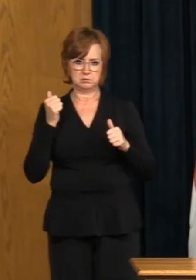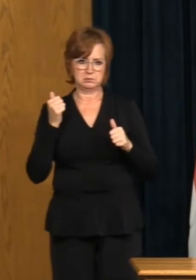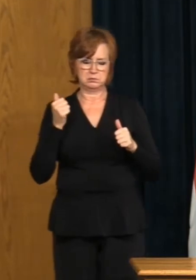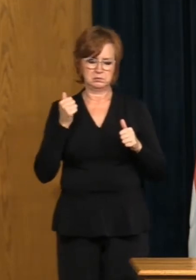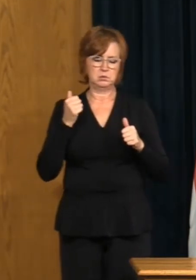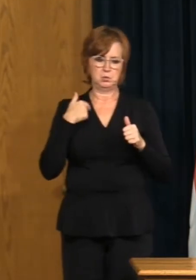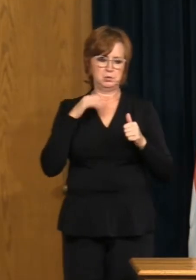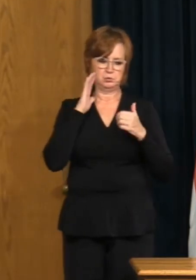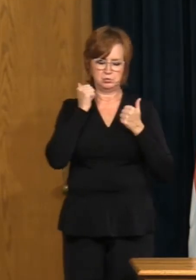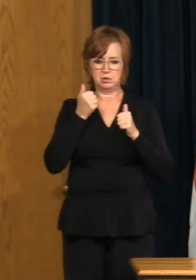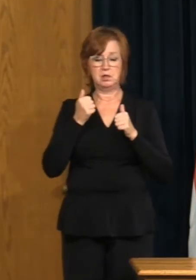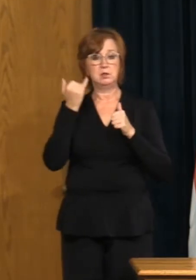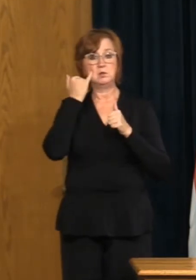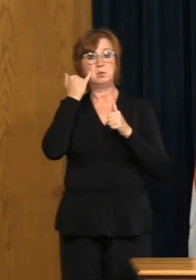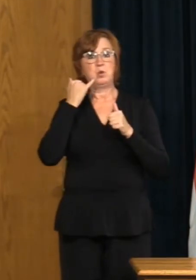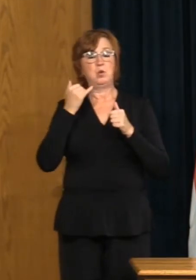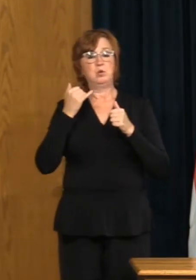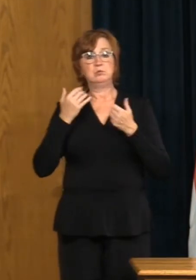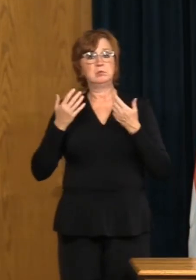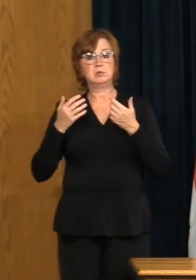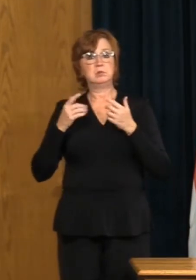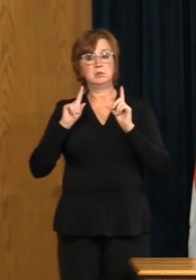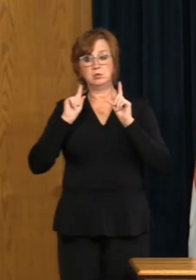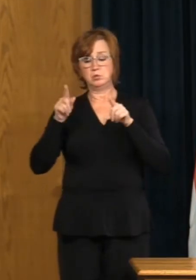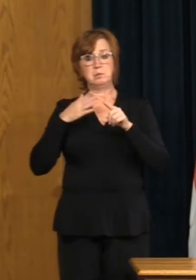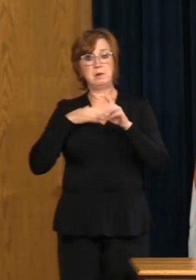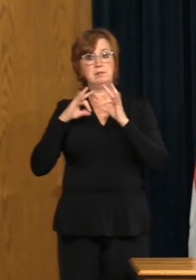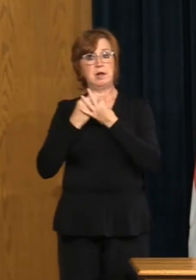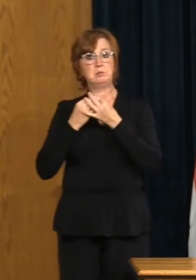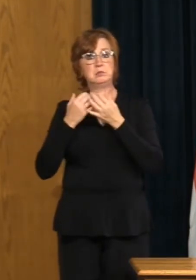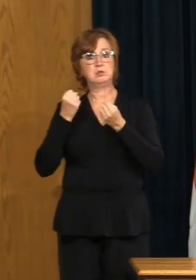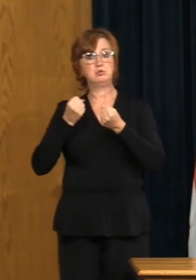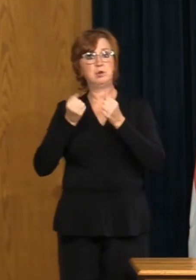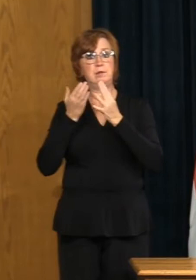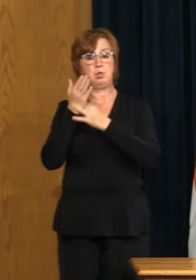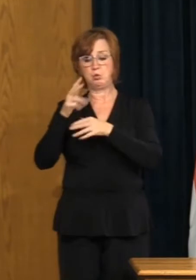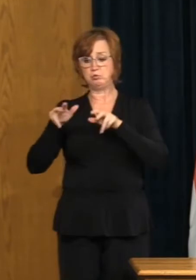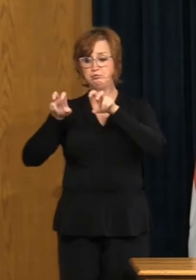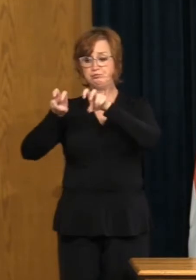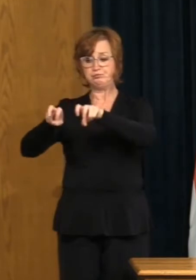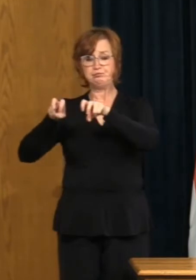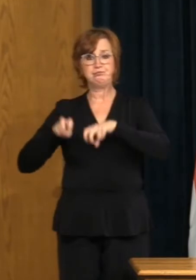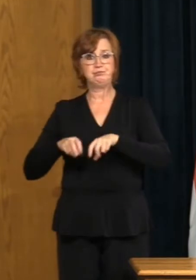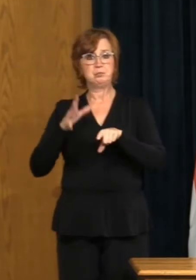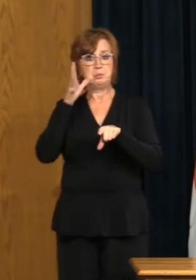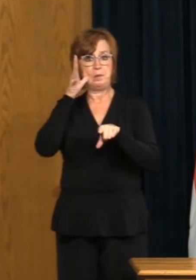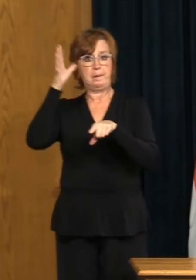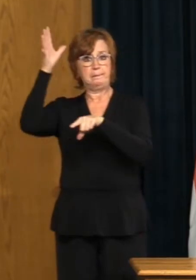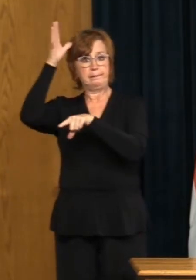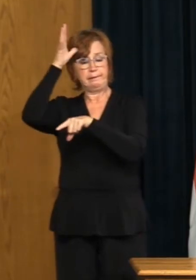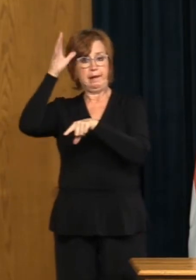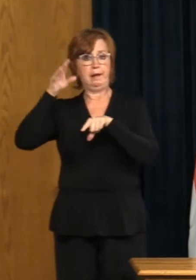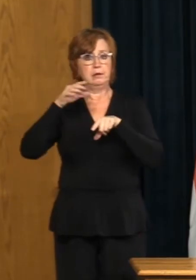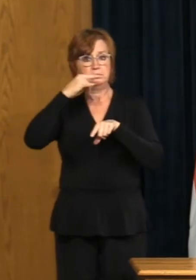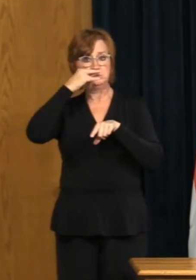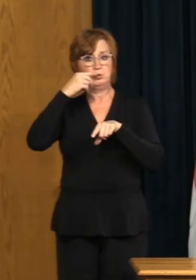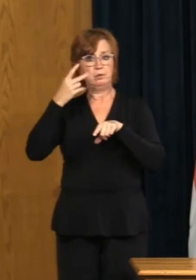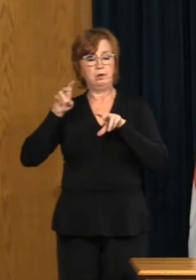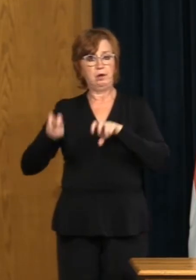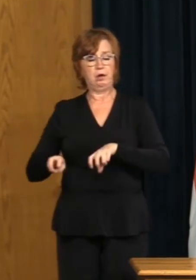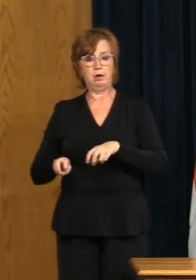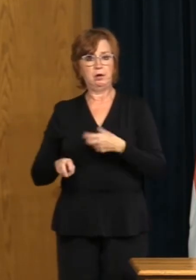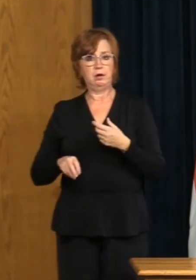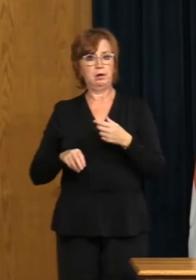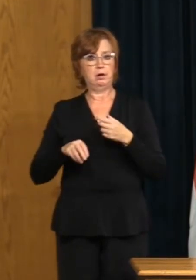isn't necessarily captured. So we'll see how useful that is. But certainly, I think, testing is easily available throughout Saskatchewan. And anyone